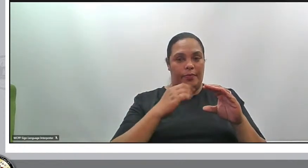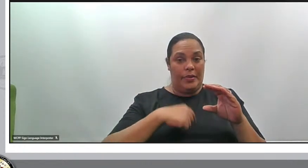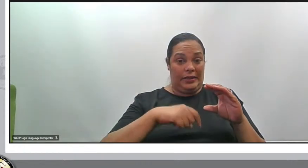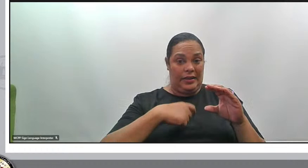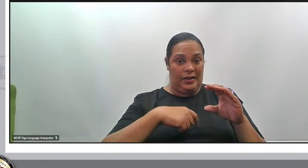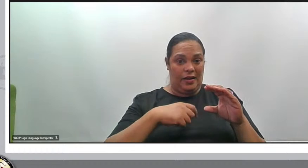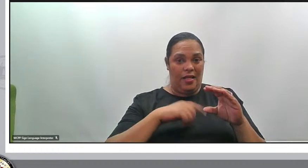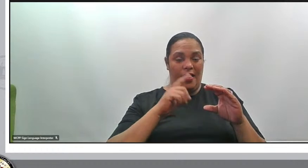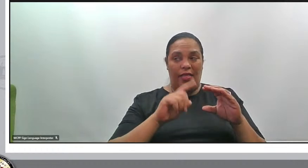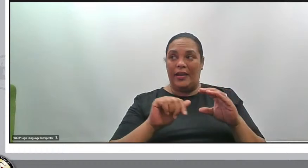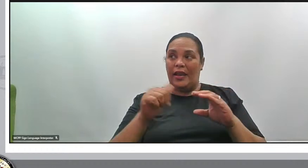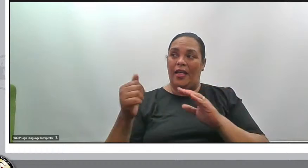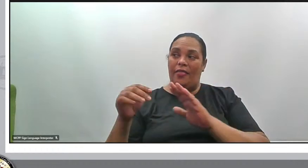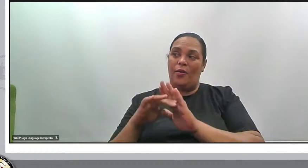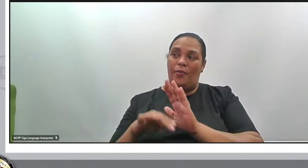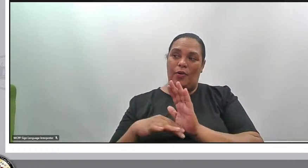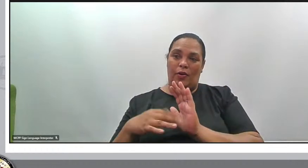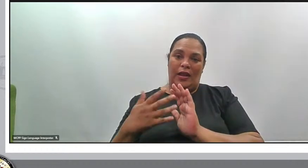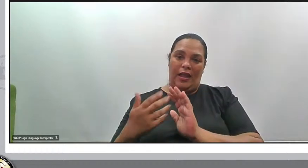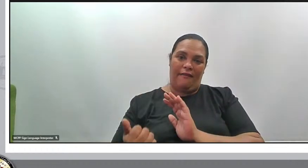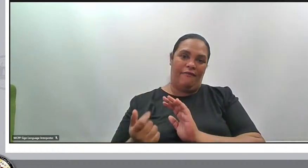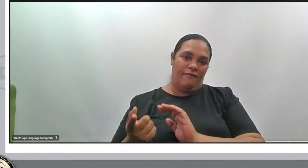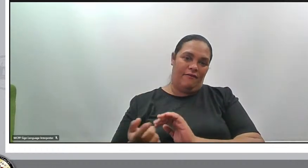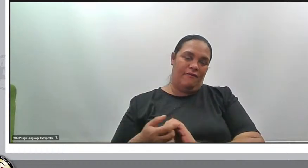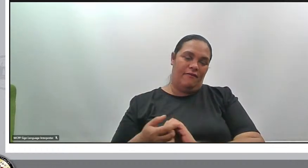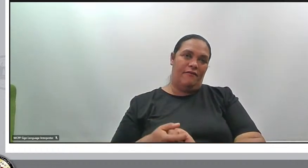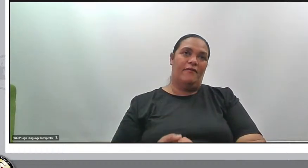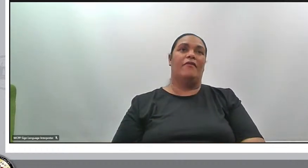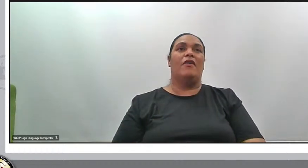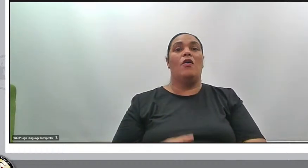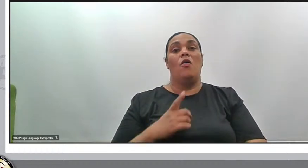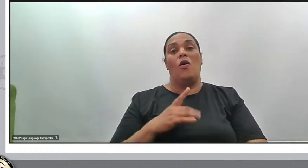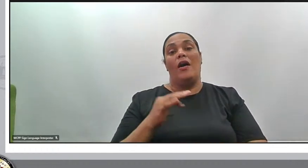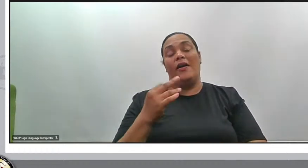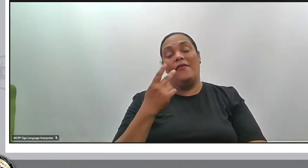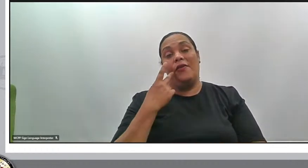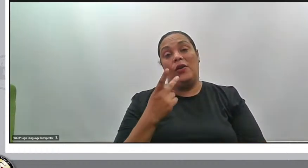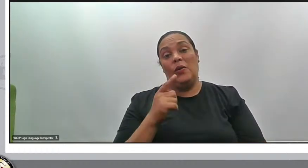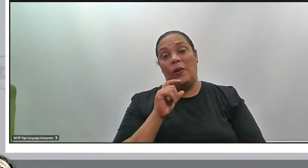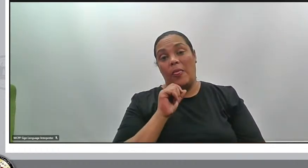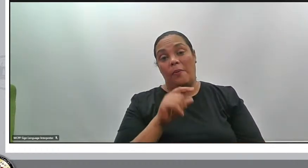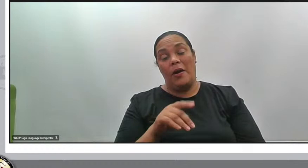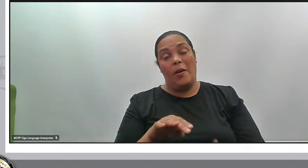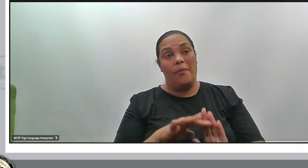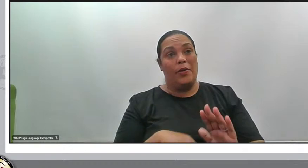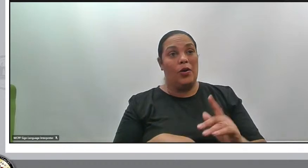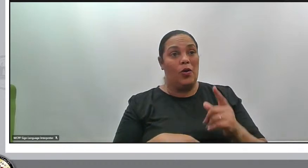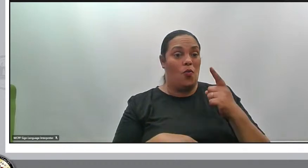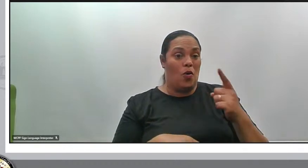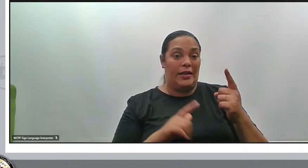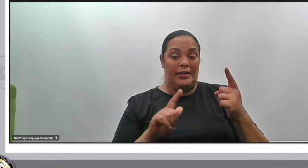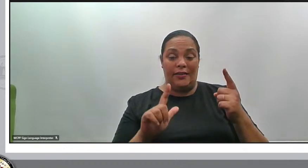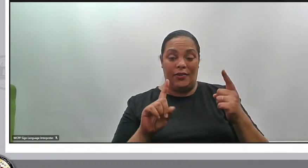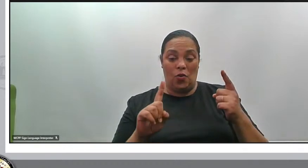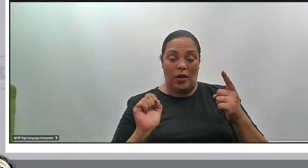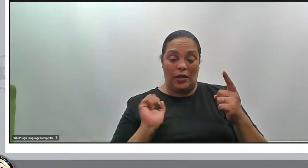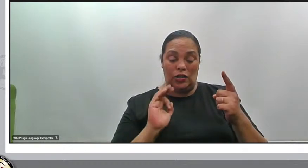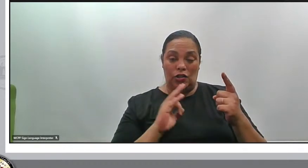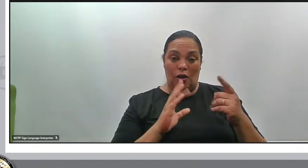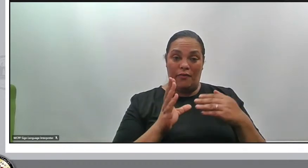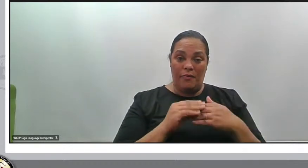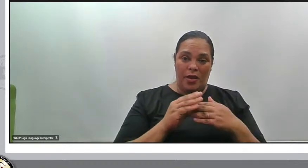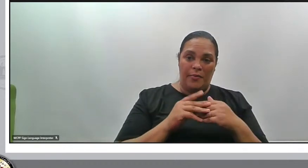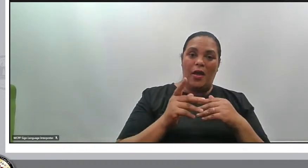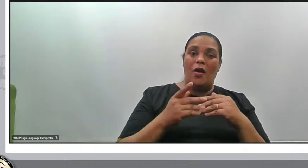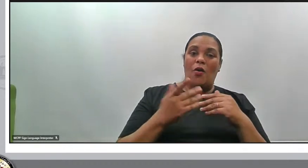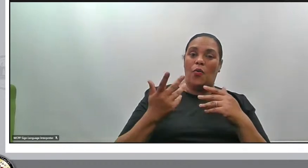other programs have. Because if you're looking at that program one, there's 71 staff members, while